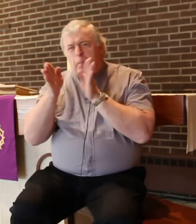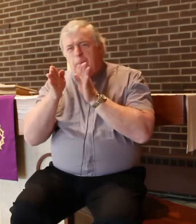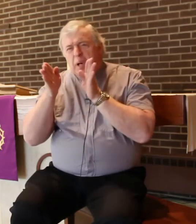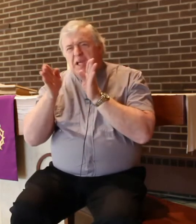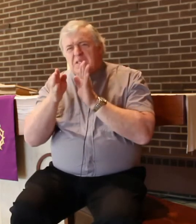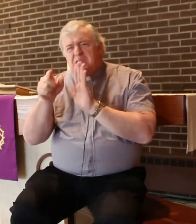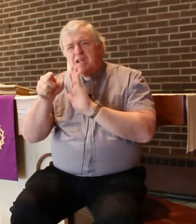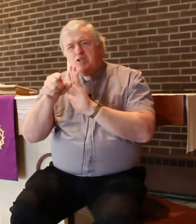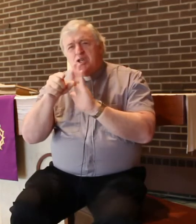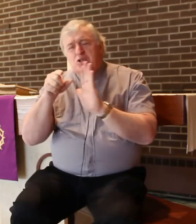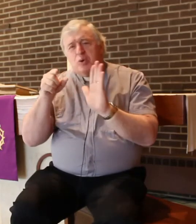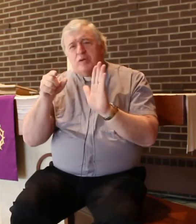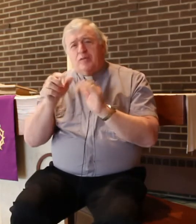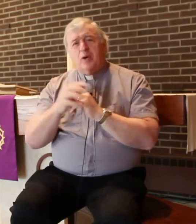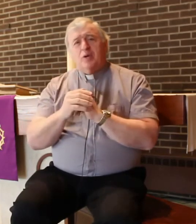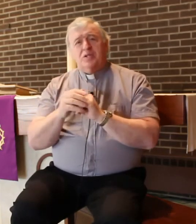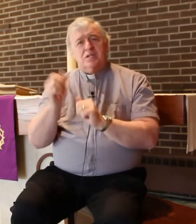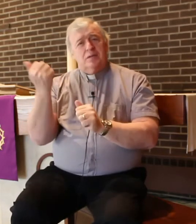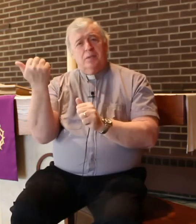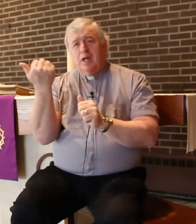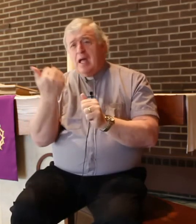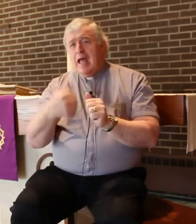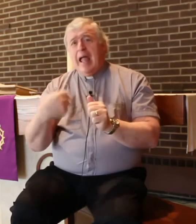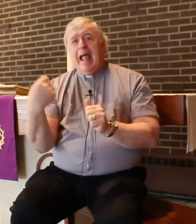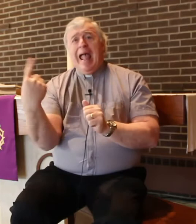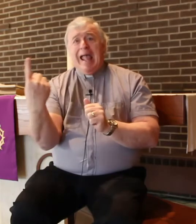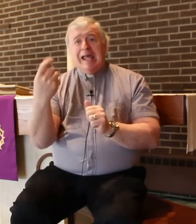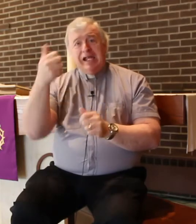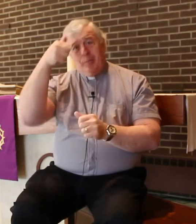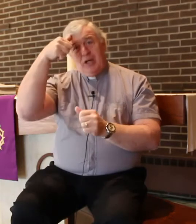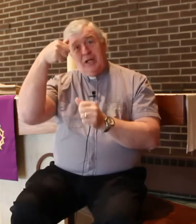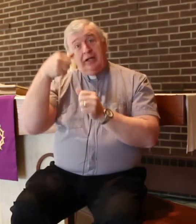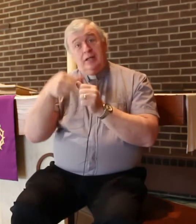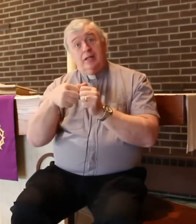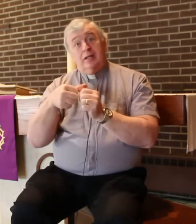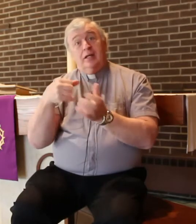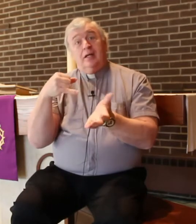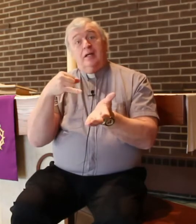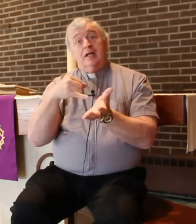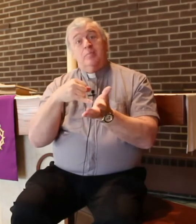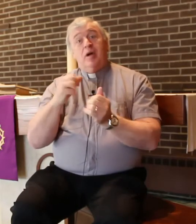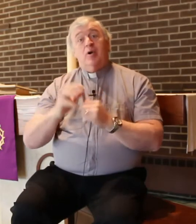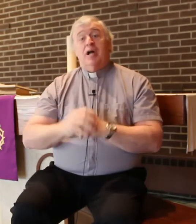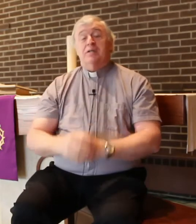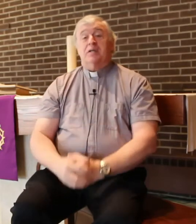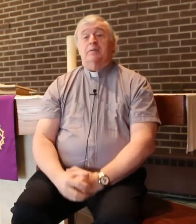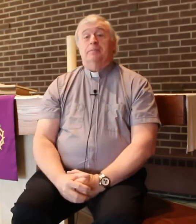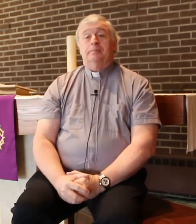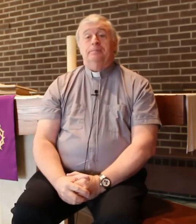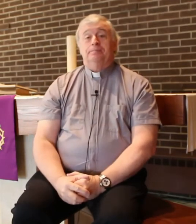But it's such a short verse, anybody can memorize it.